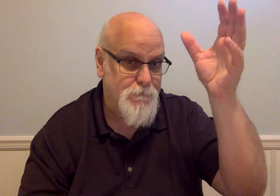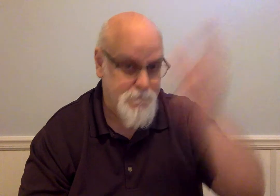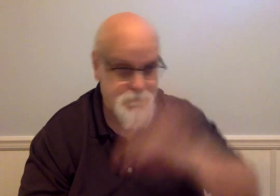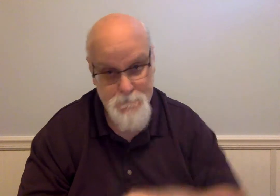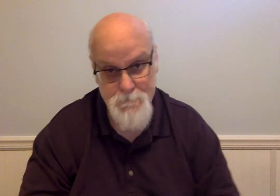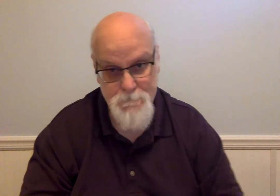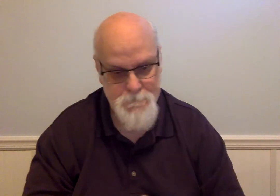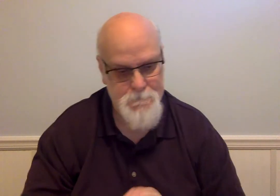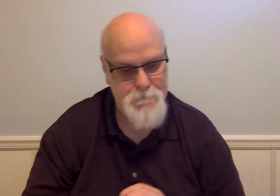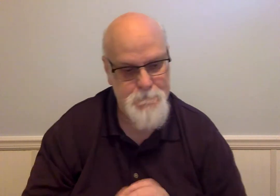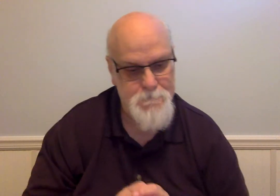Mother, father.